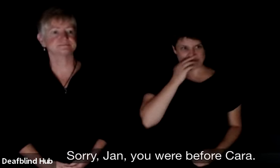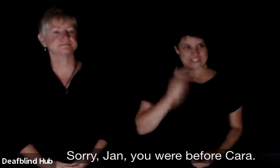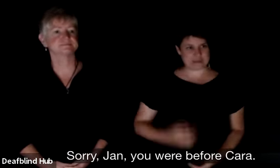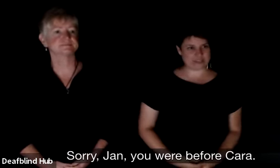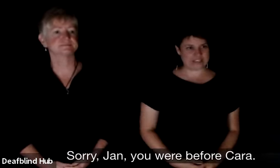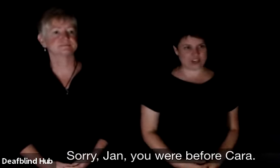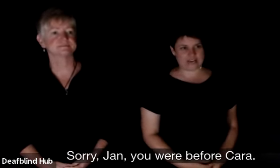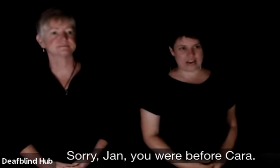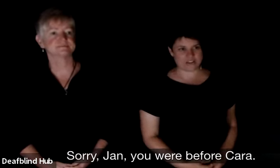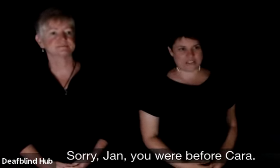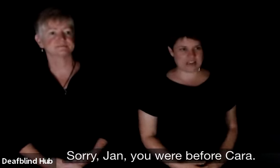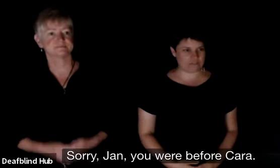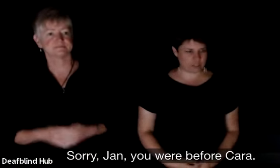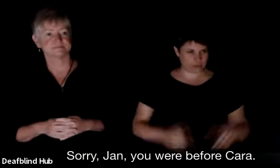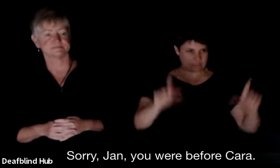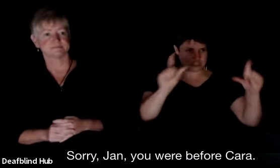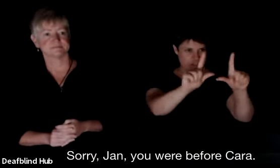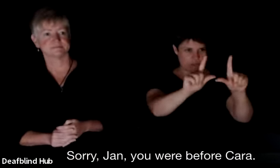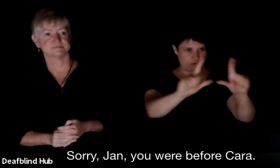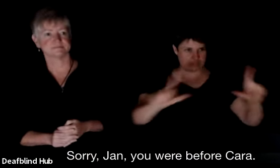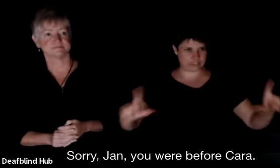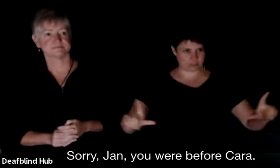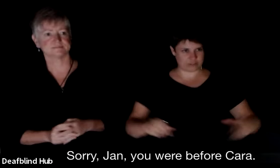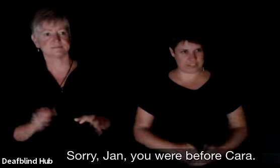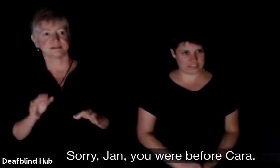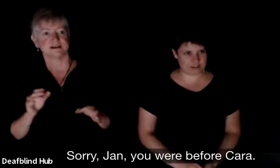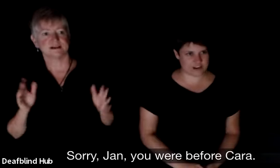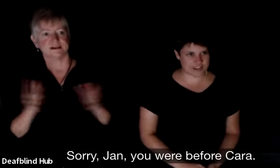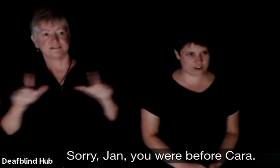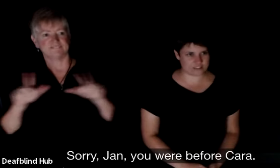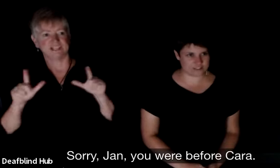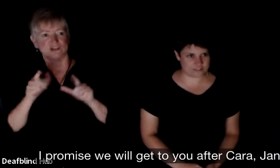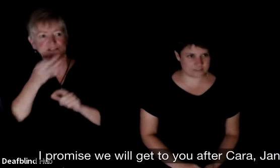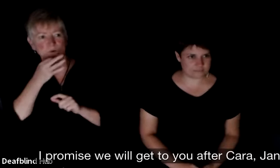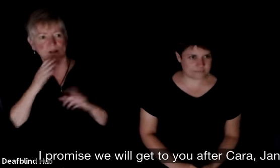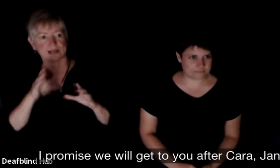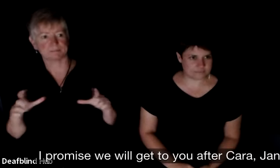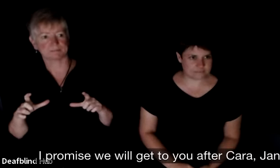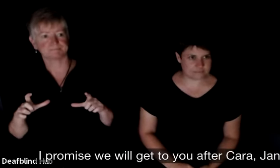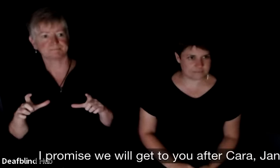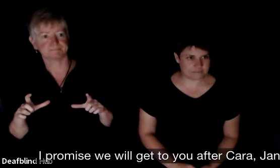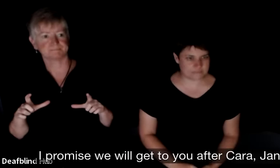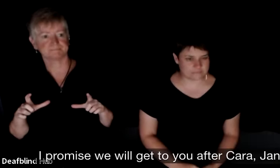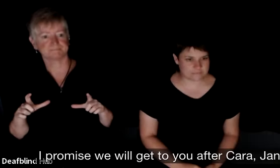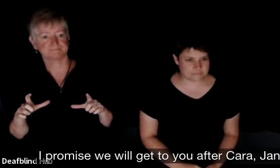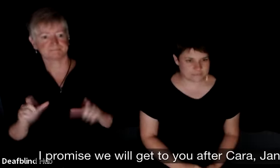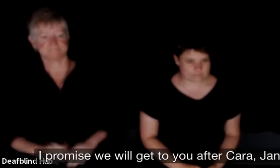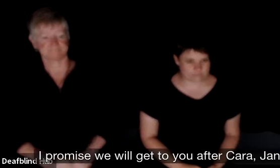So can we double click on Cara's video? It's much too small for the interpreters to see right now.